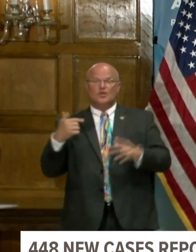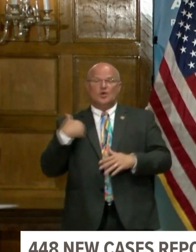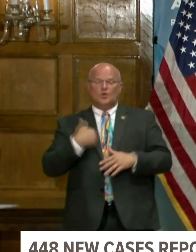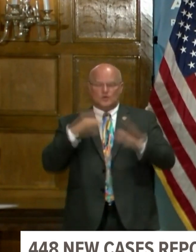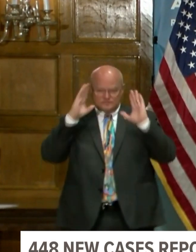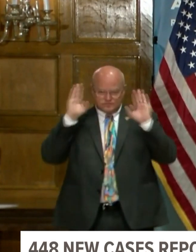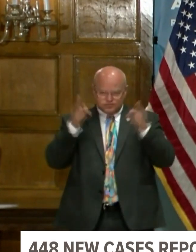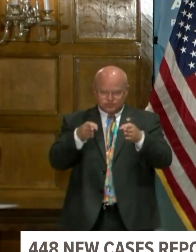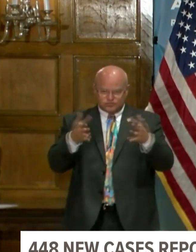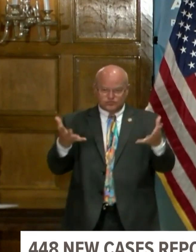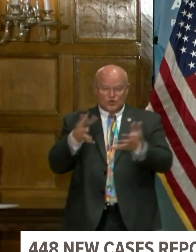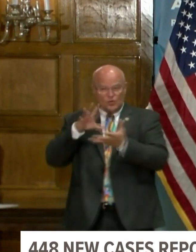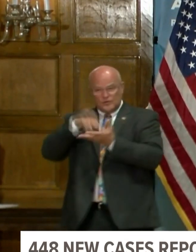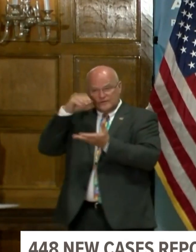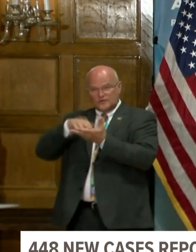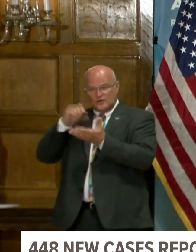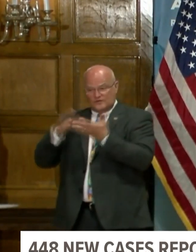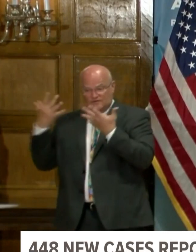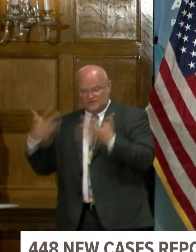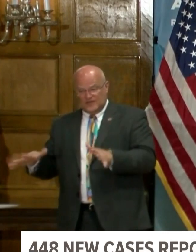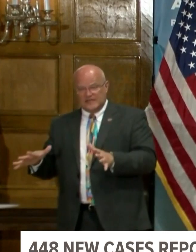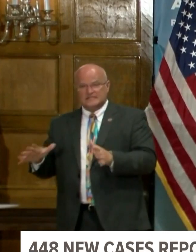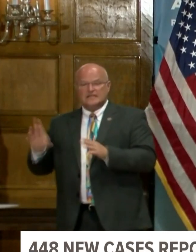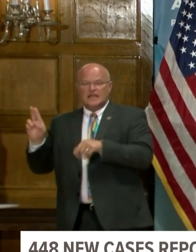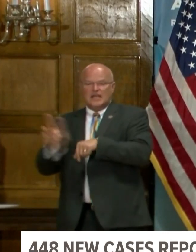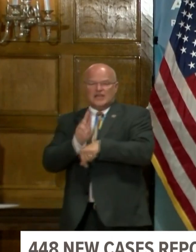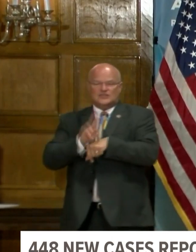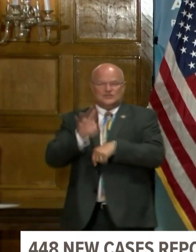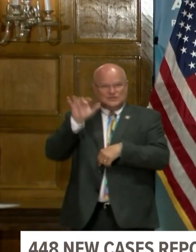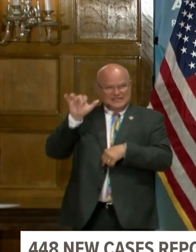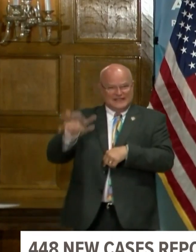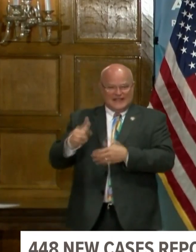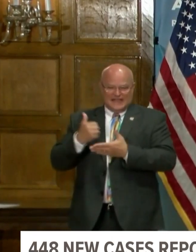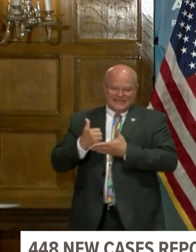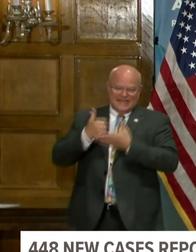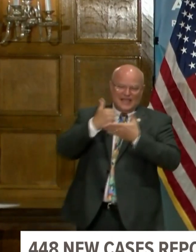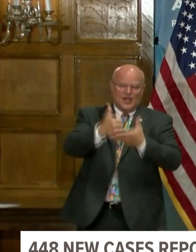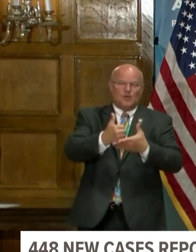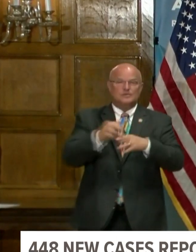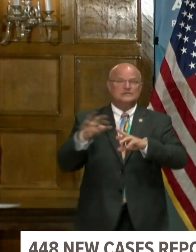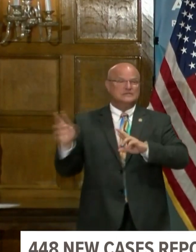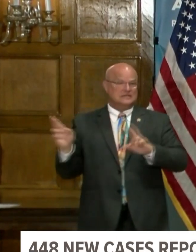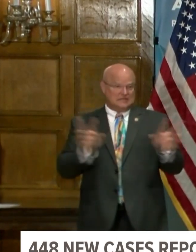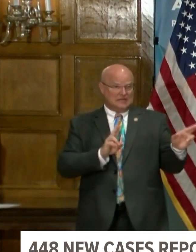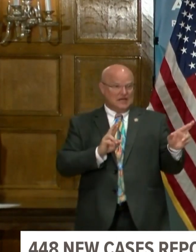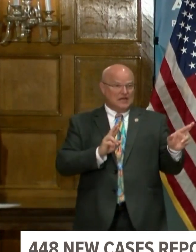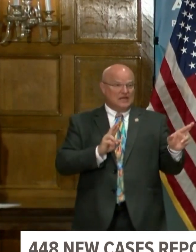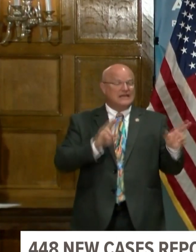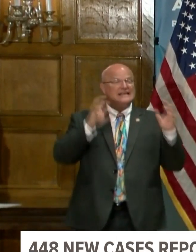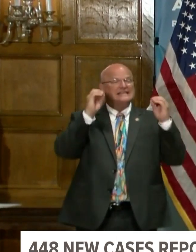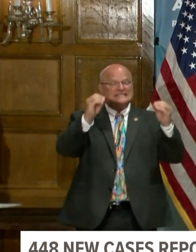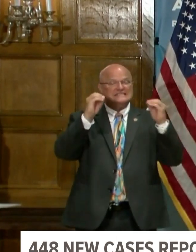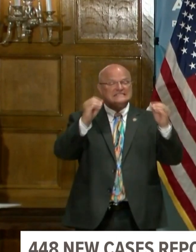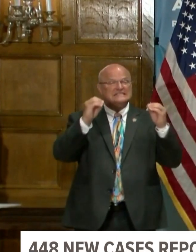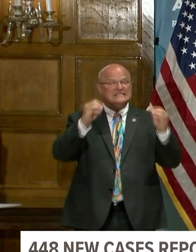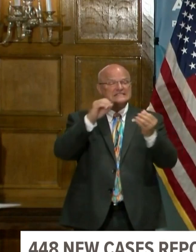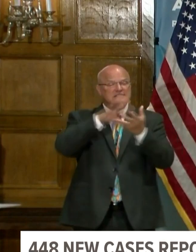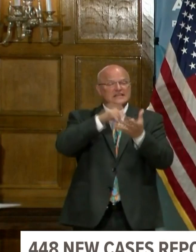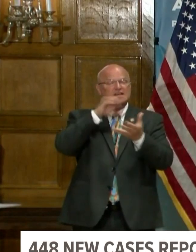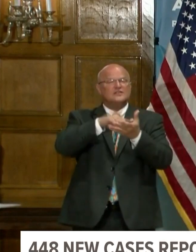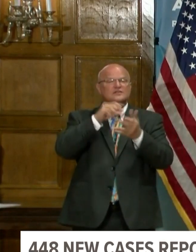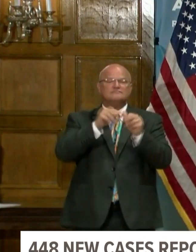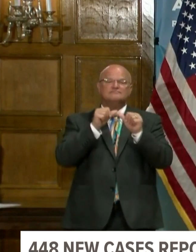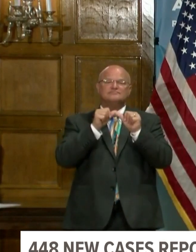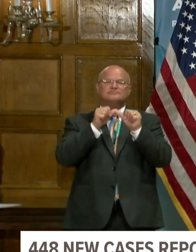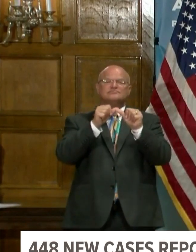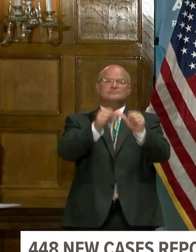are focusing on what we have learned, and we are using that to help us be better prepared so that teaching and learning can